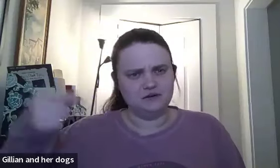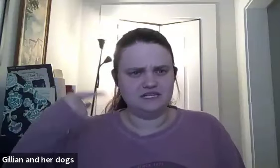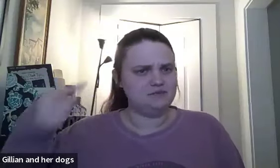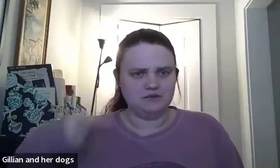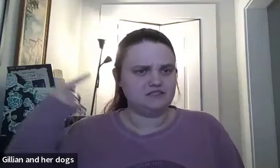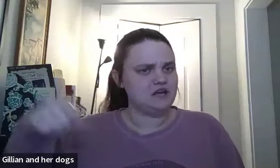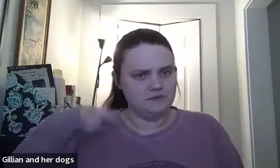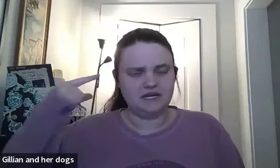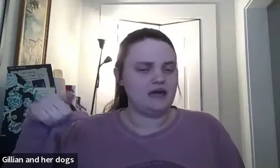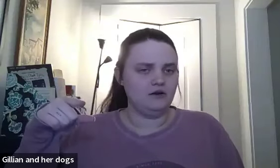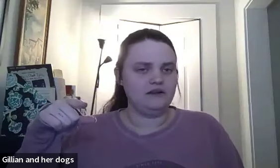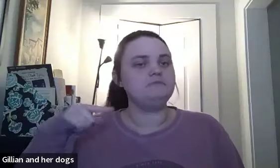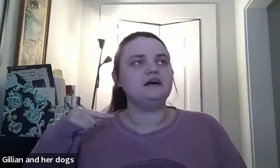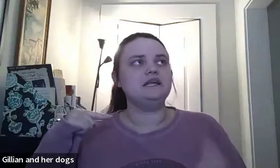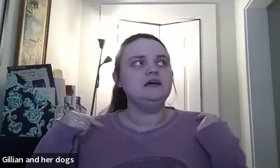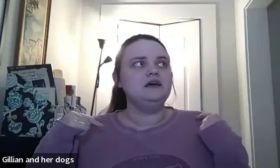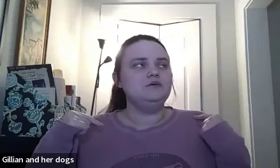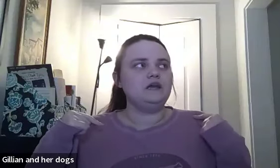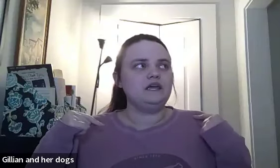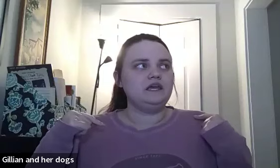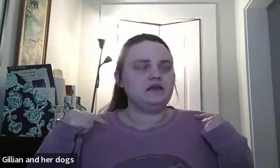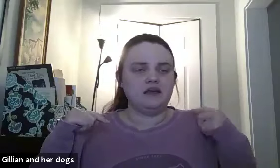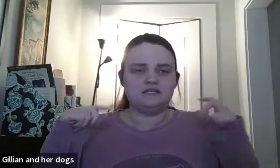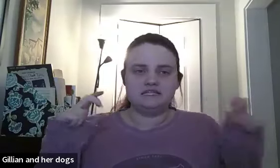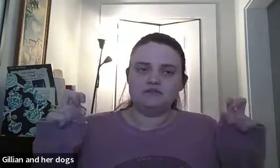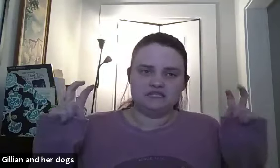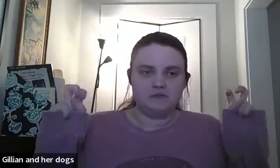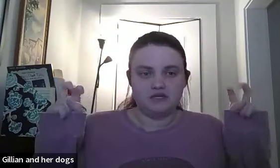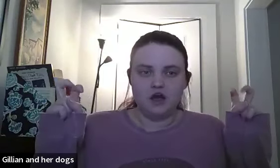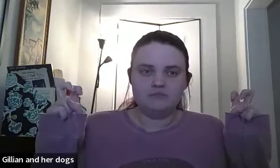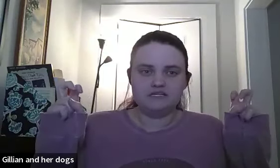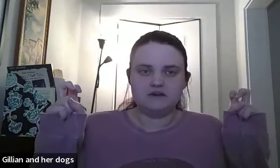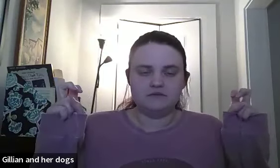know Miss Katie probably is going to come in and add on it, but we like kind of send out the same kind of topics